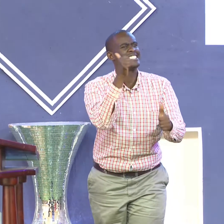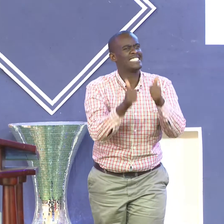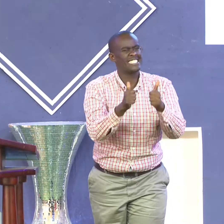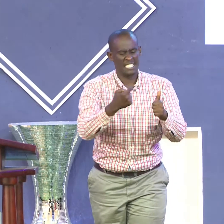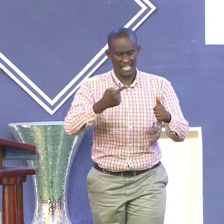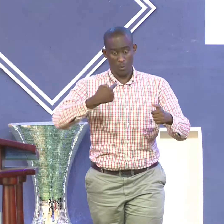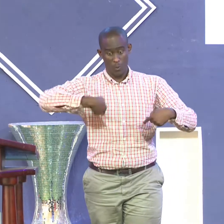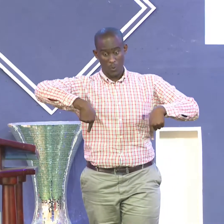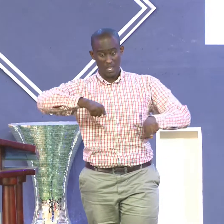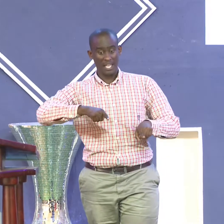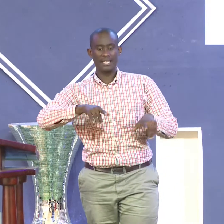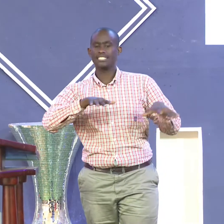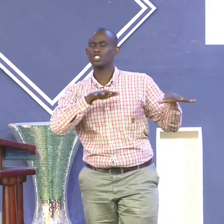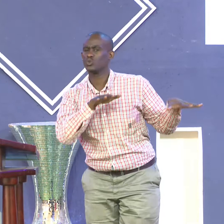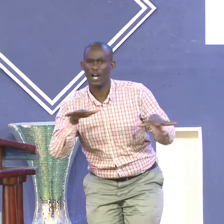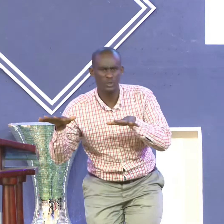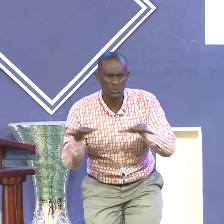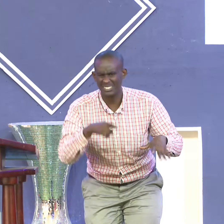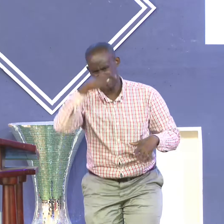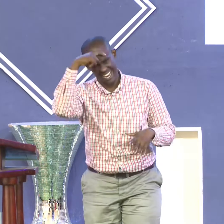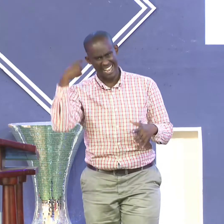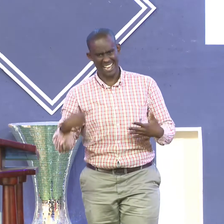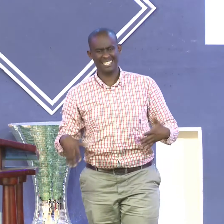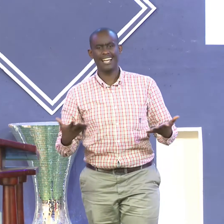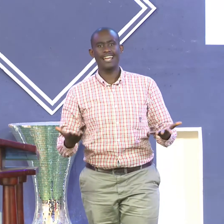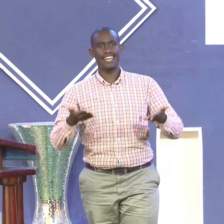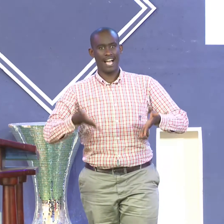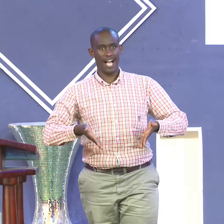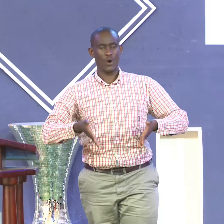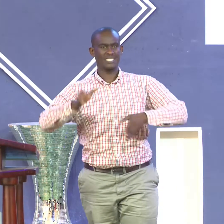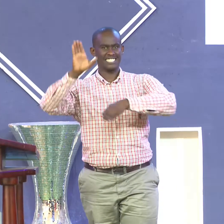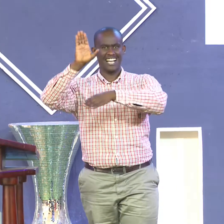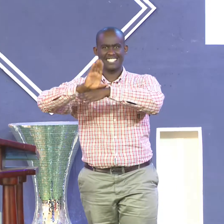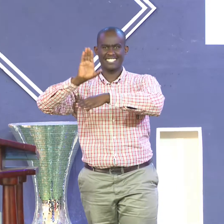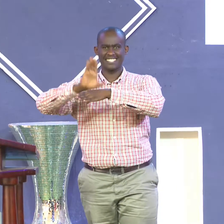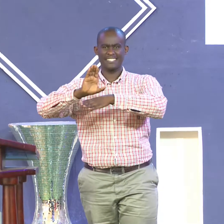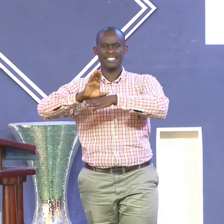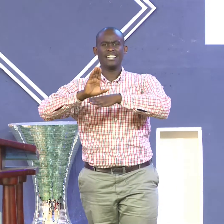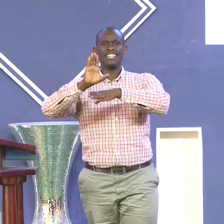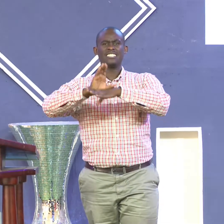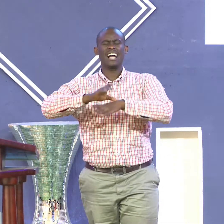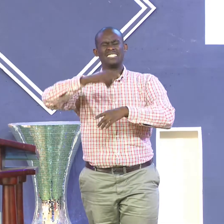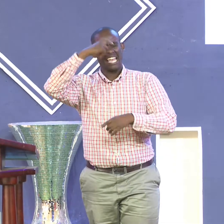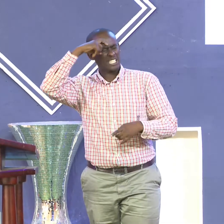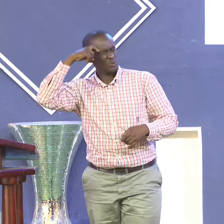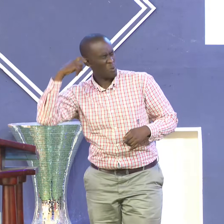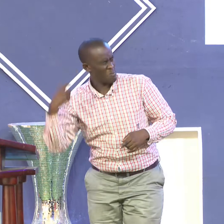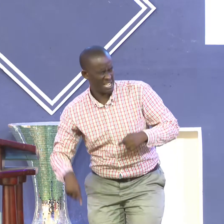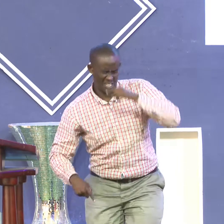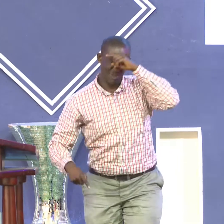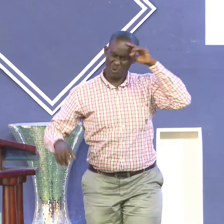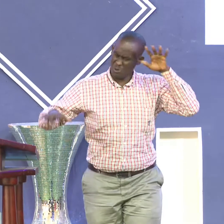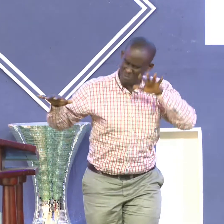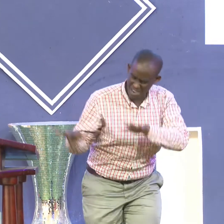tutoba nabyo. That is what we struggle with. Olwalero ekkanisa. Today the church is struggling with